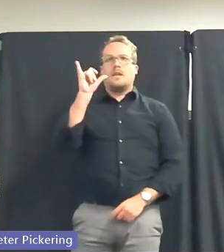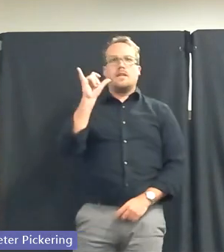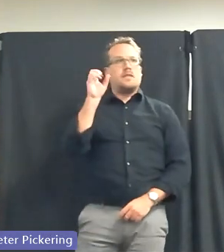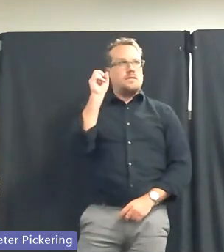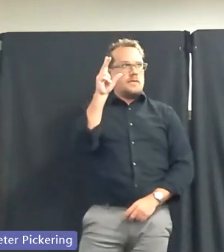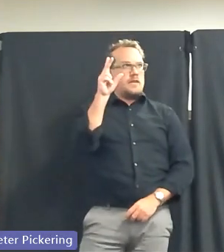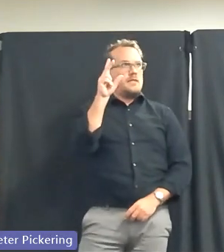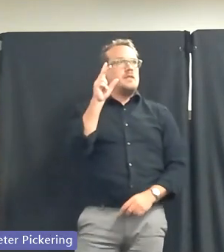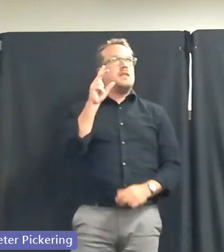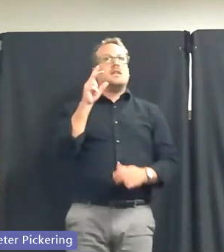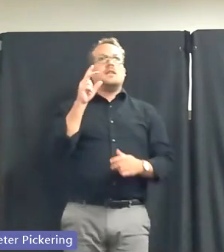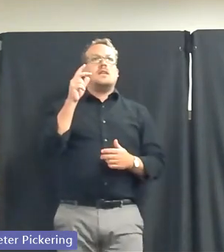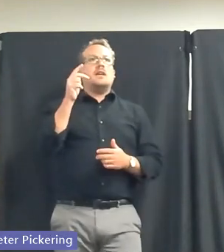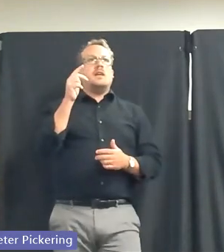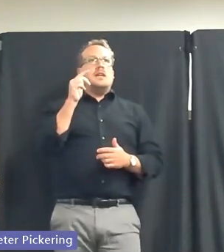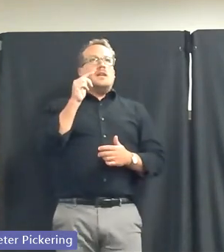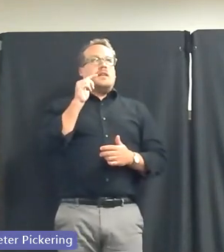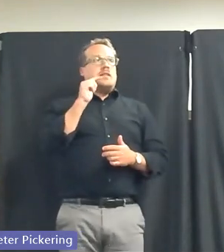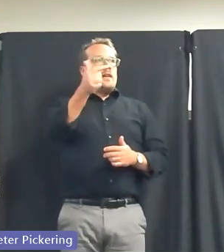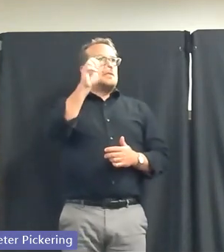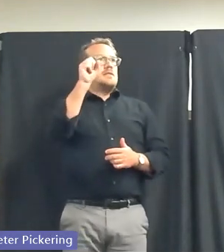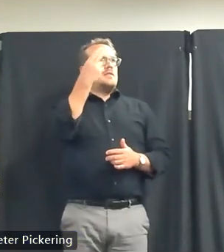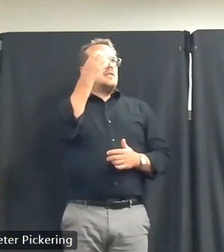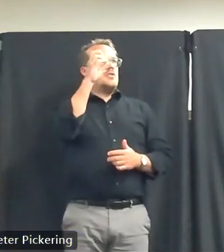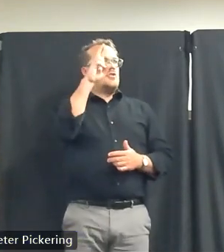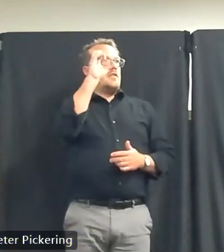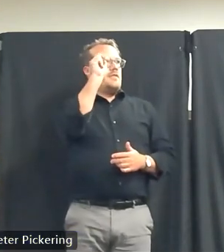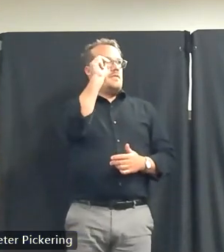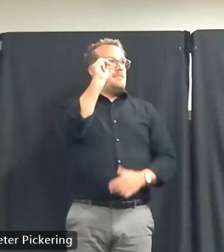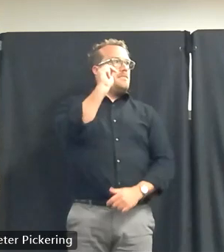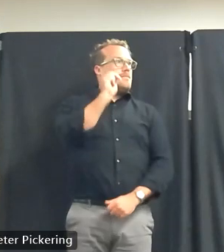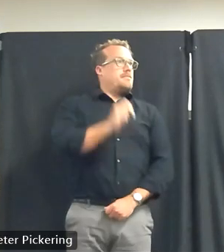Okay, the next one is Sharon.